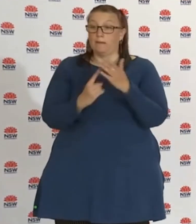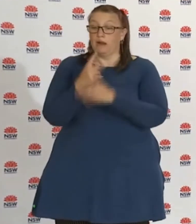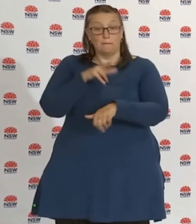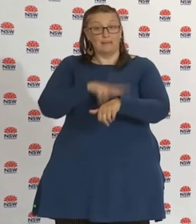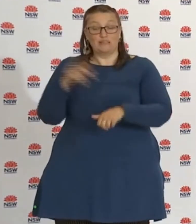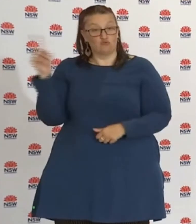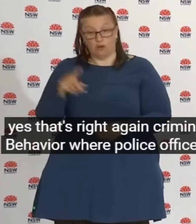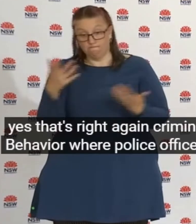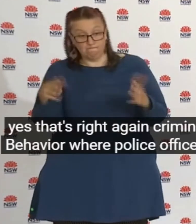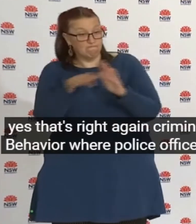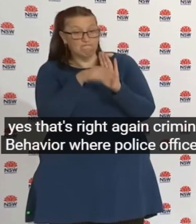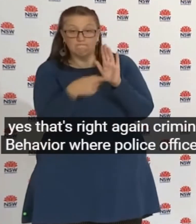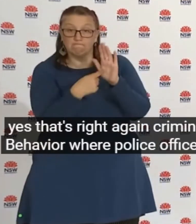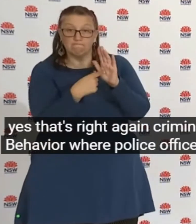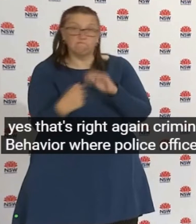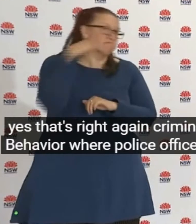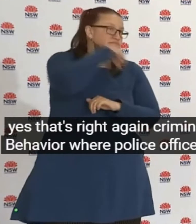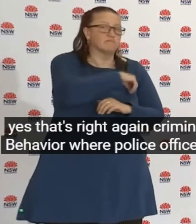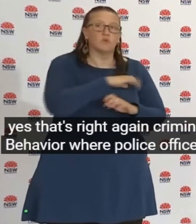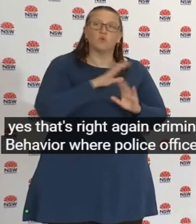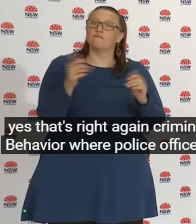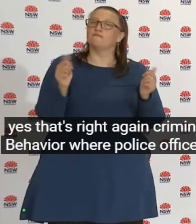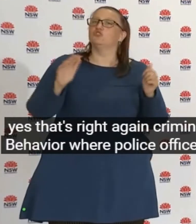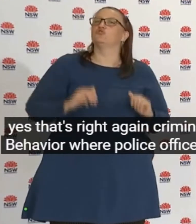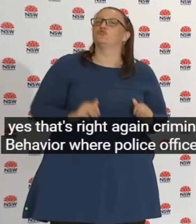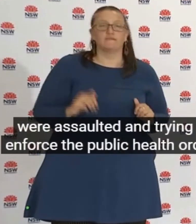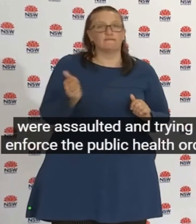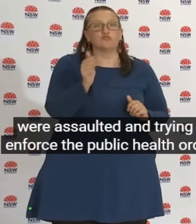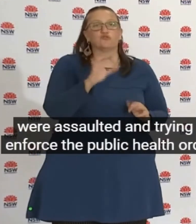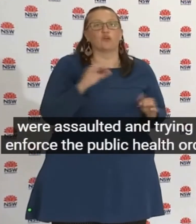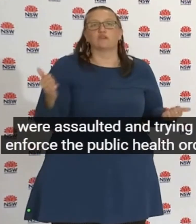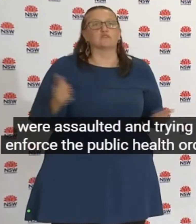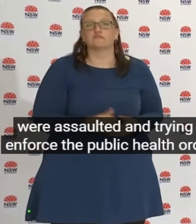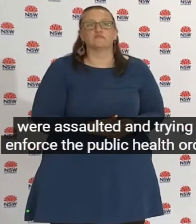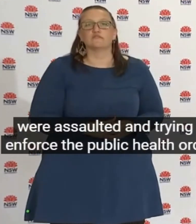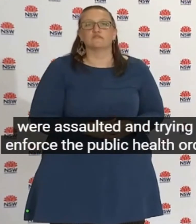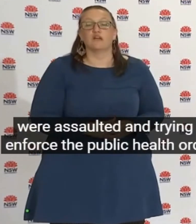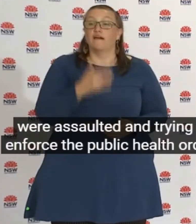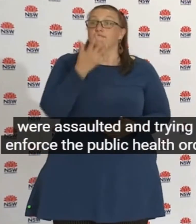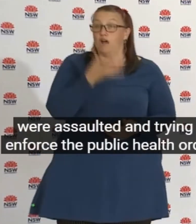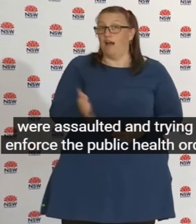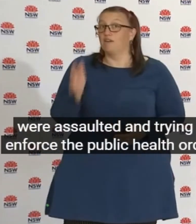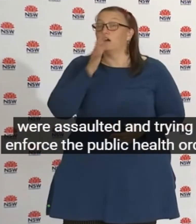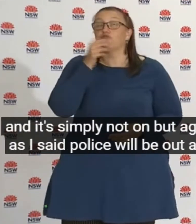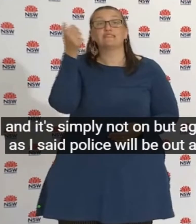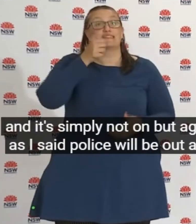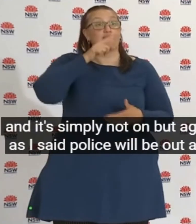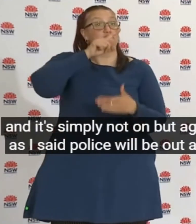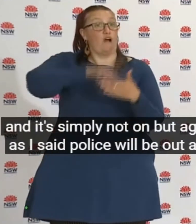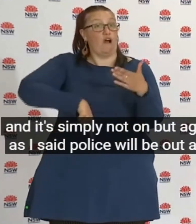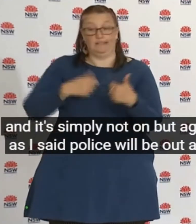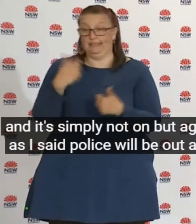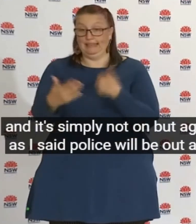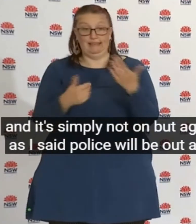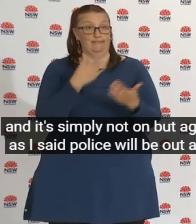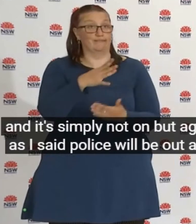simply not on. But again, as I said, police will be out and about. 516 infringement notices issued in the last 24 hours and